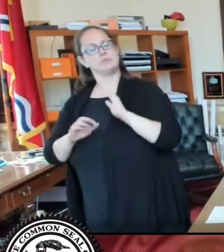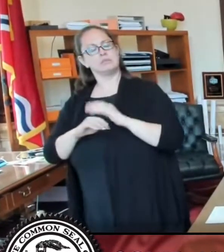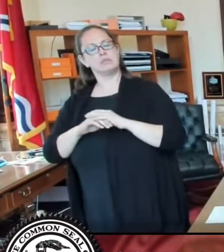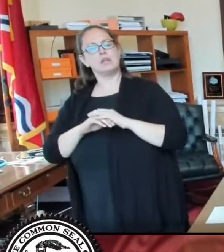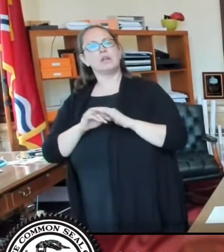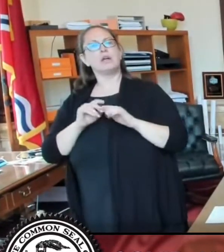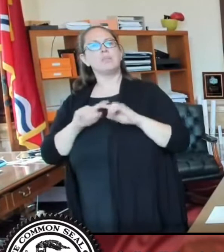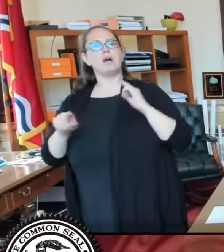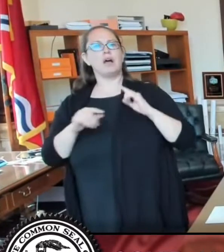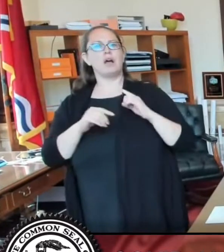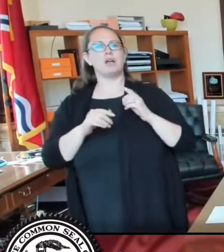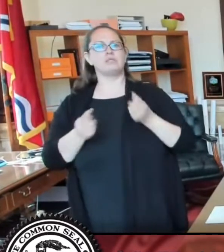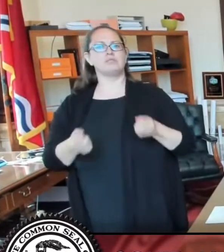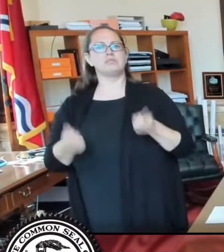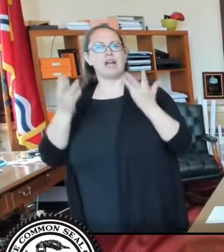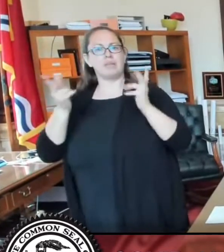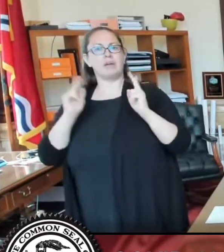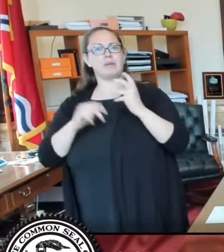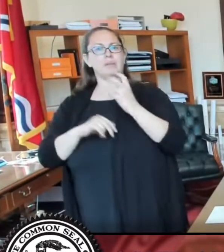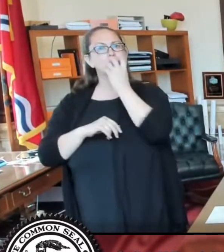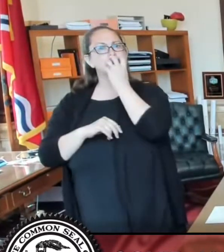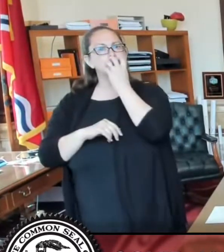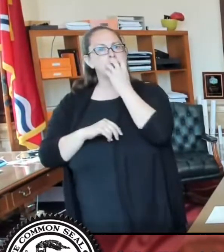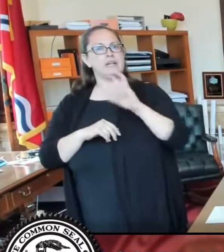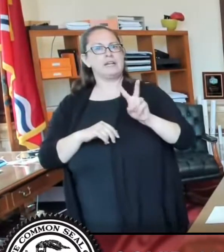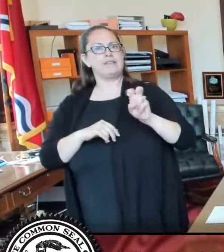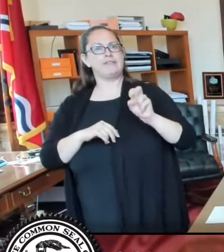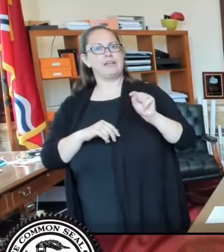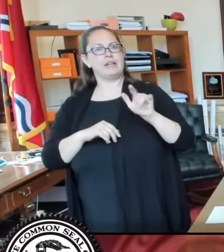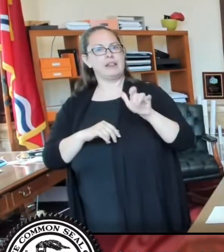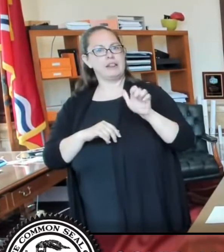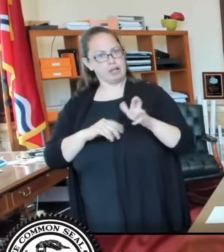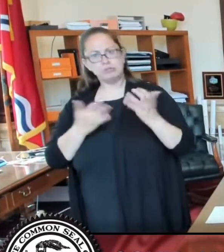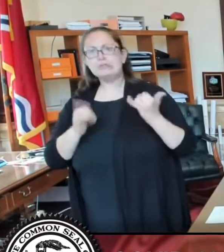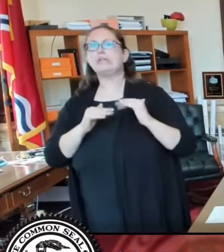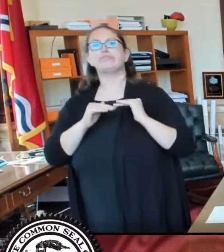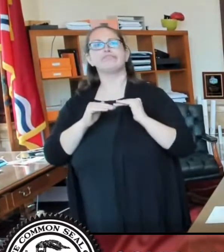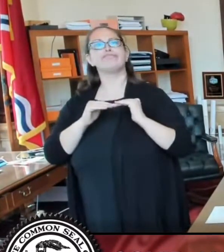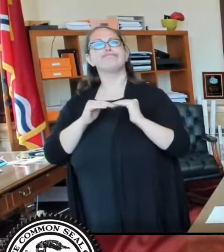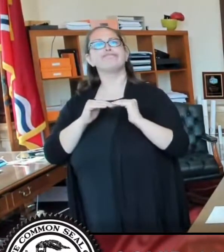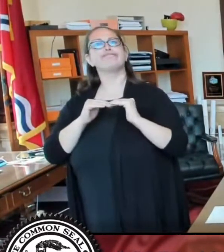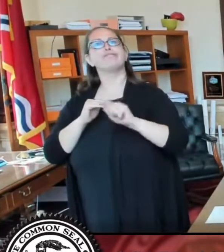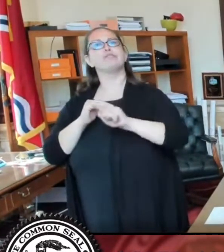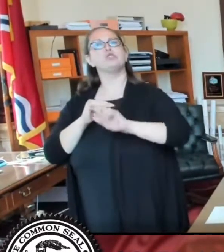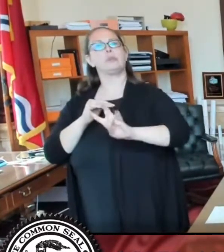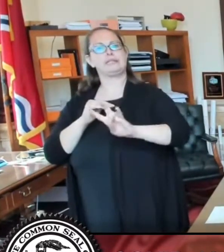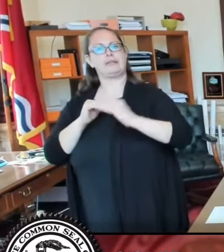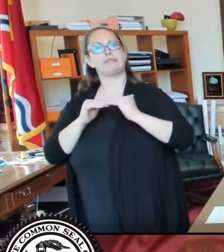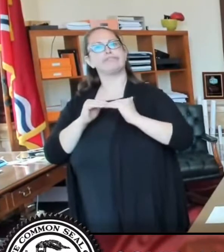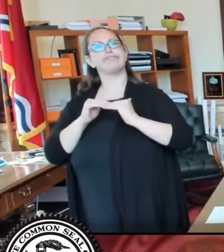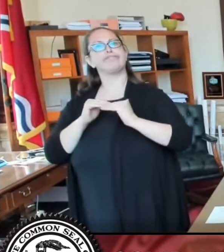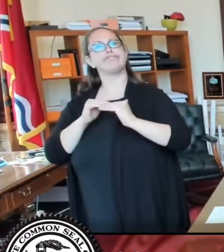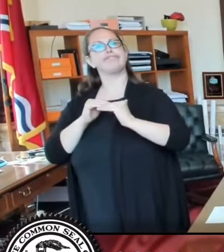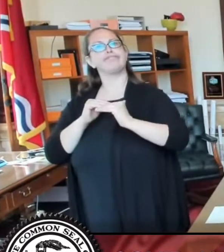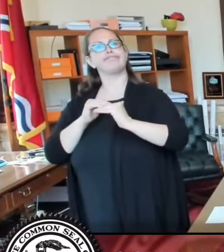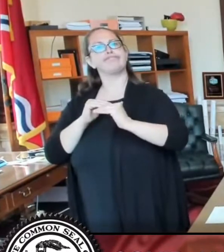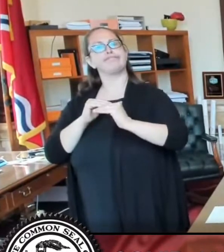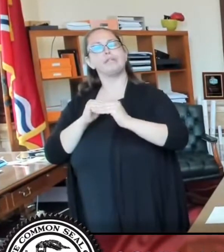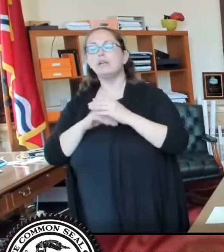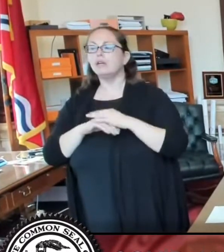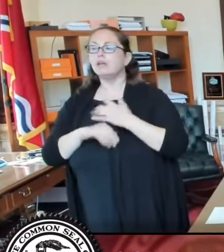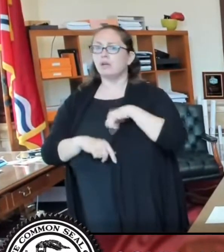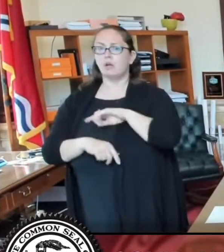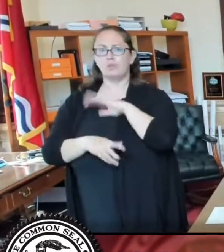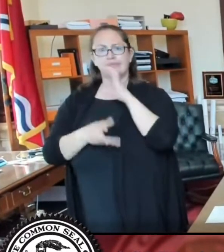of people who are on ventilators, still at 27. But as you know, we've talked about a lot. Seems